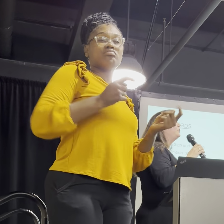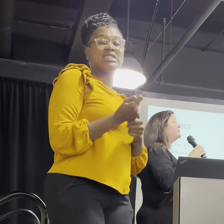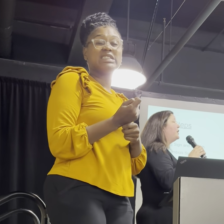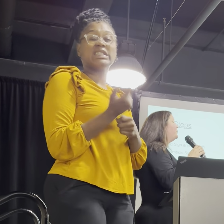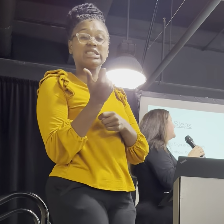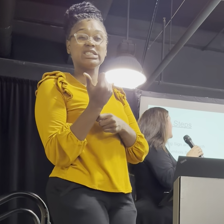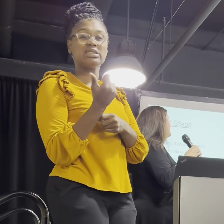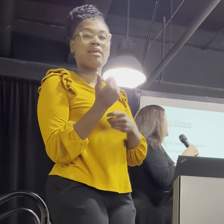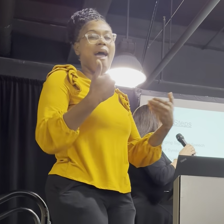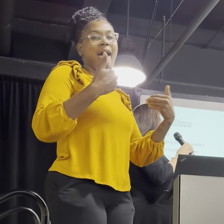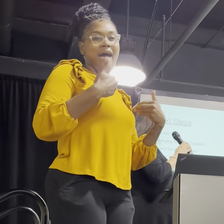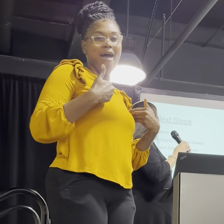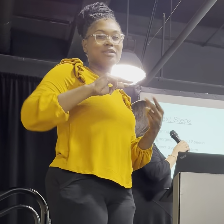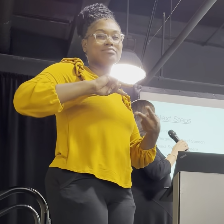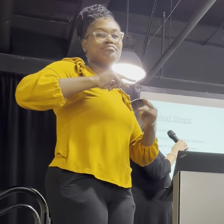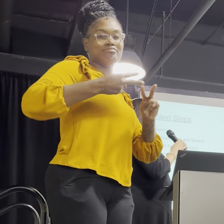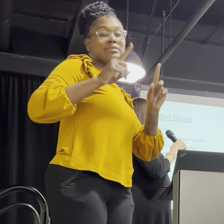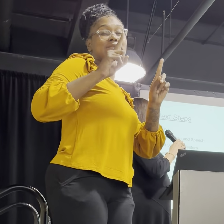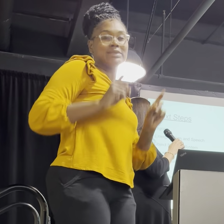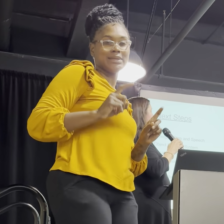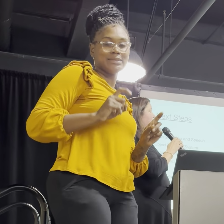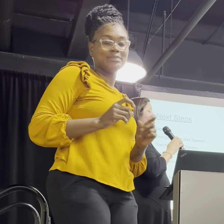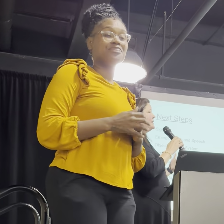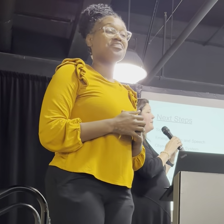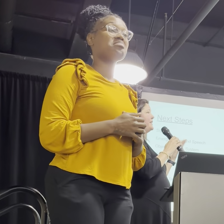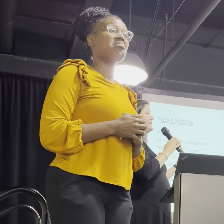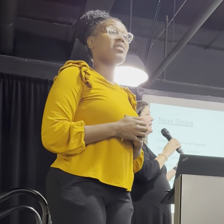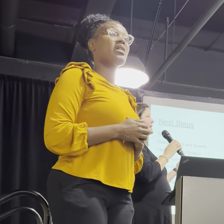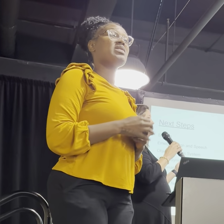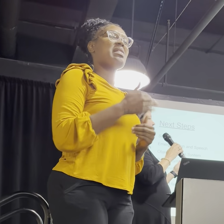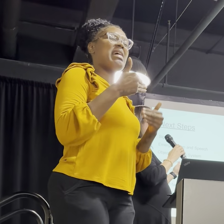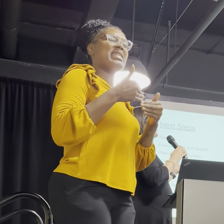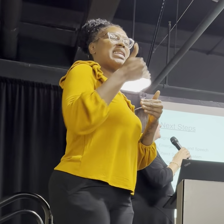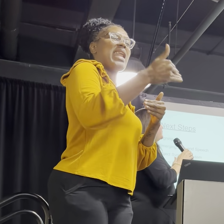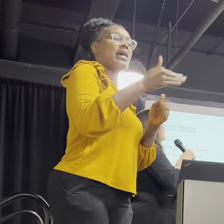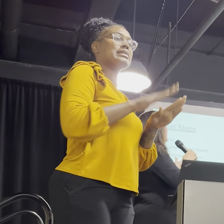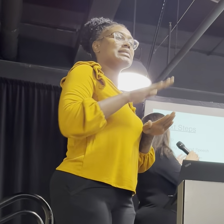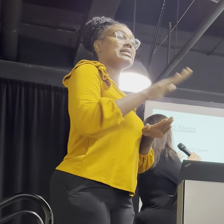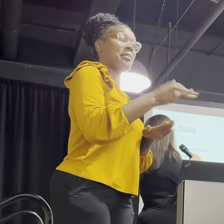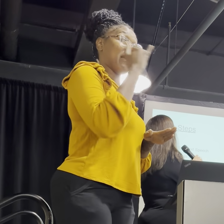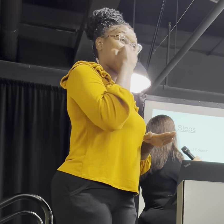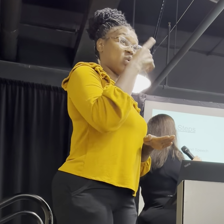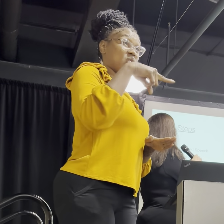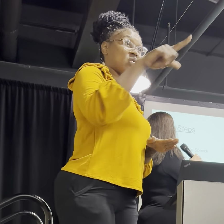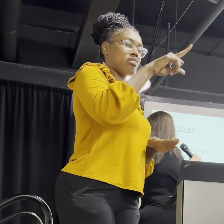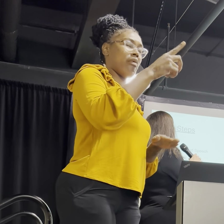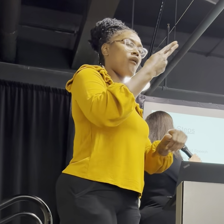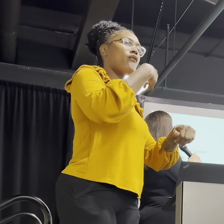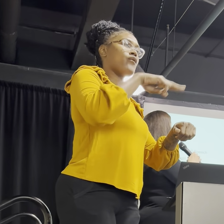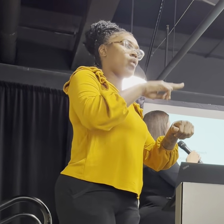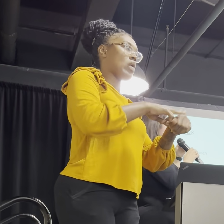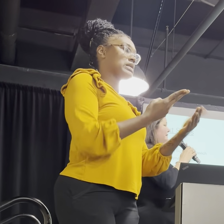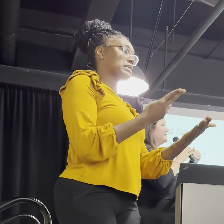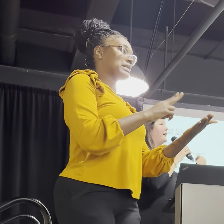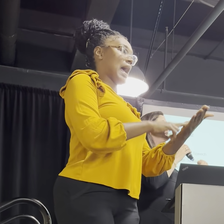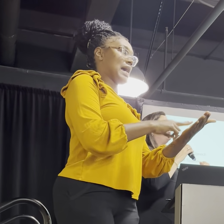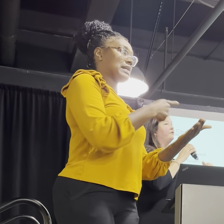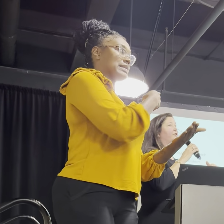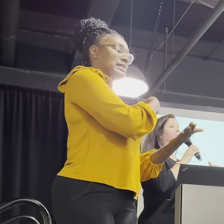We don't know what's coming next. So, but just some of the next steps, if you are, of course, signing.